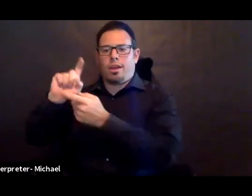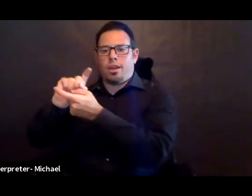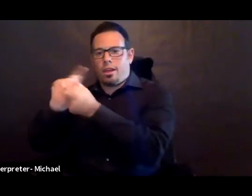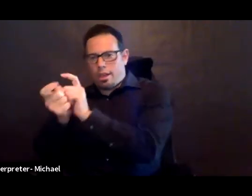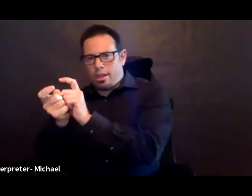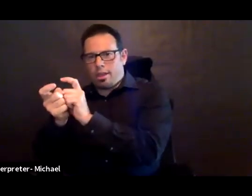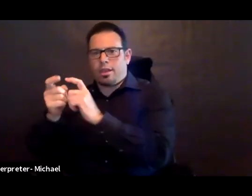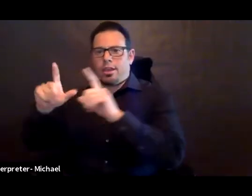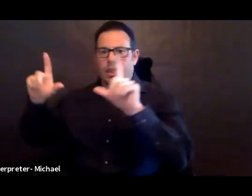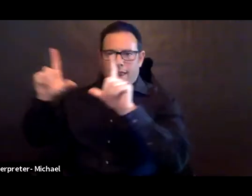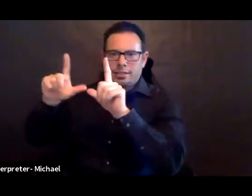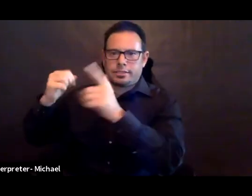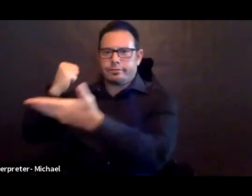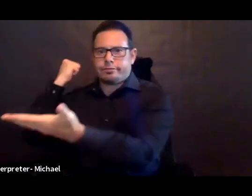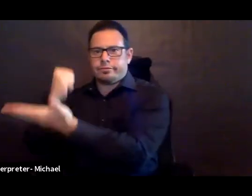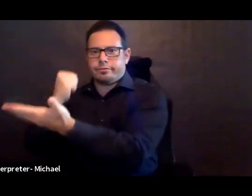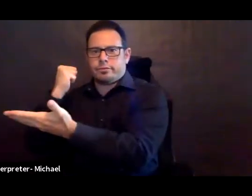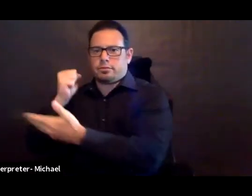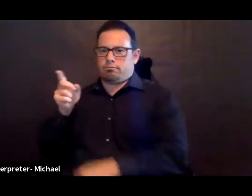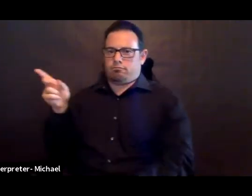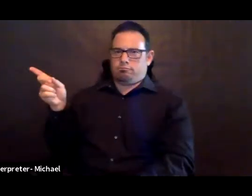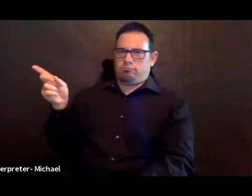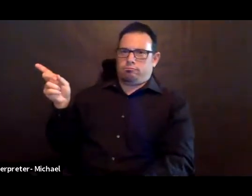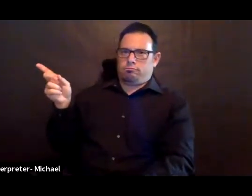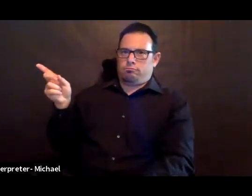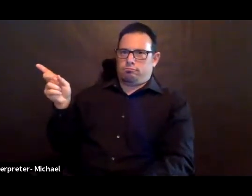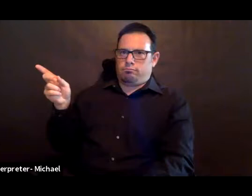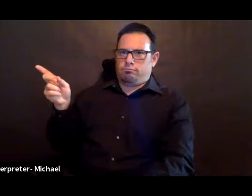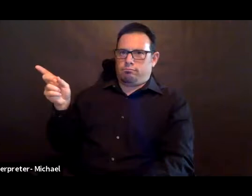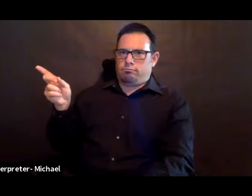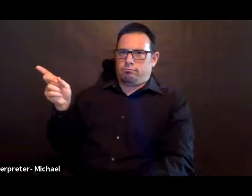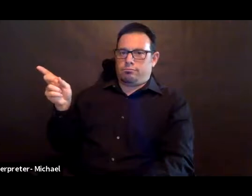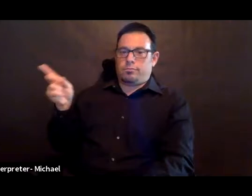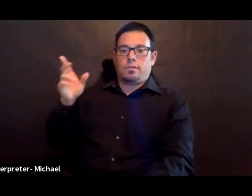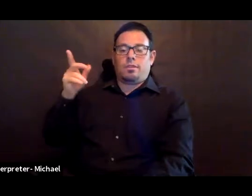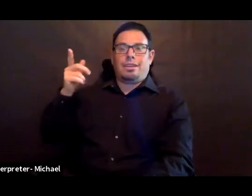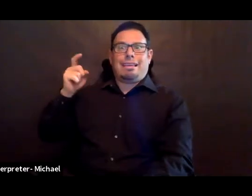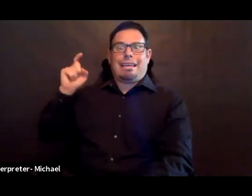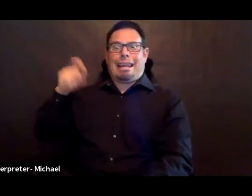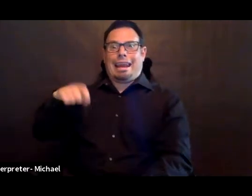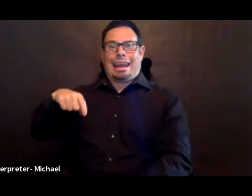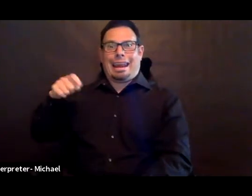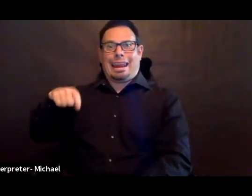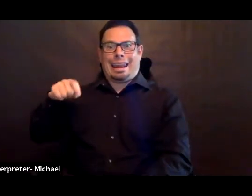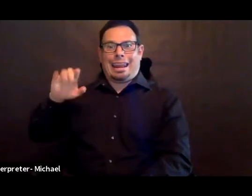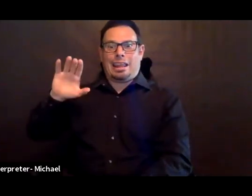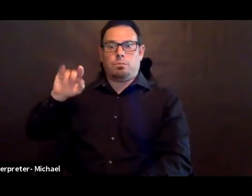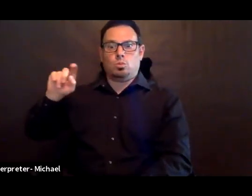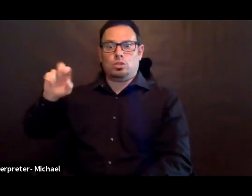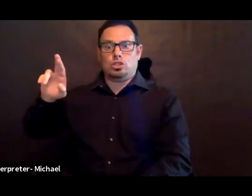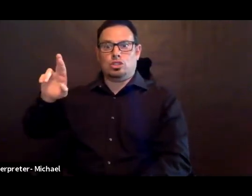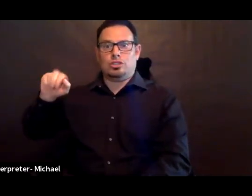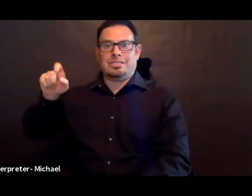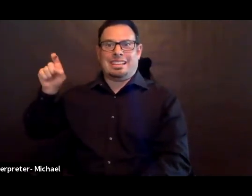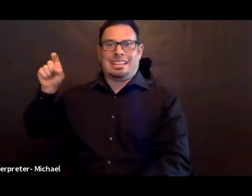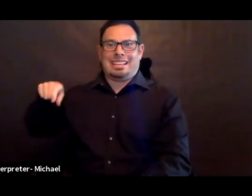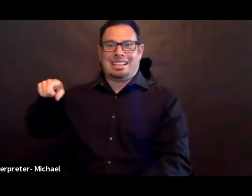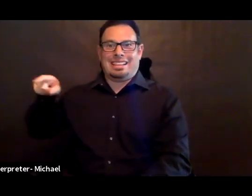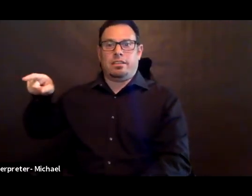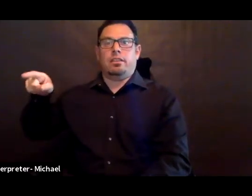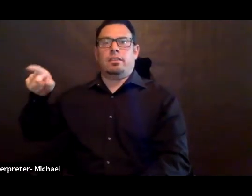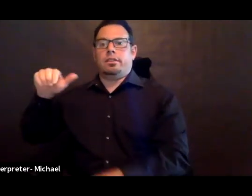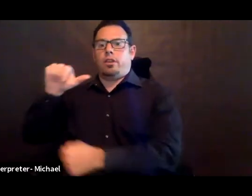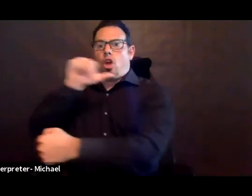manufacturers have submitted. So there would not be any recommendations coming for boosters until we hear from the